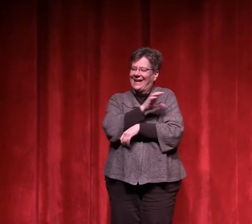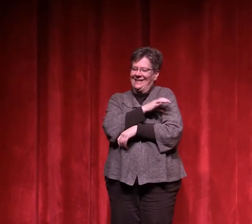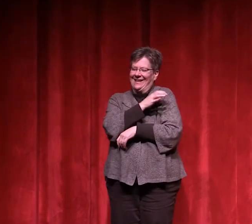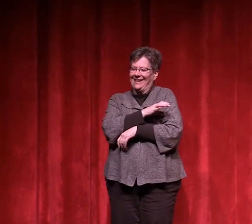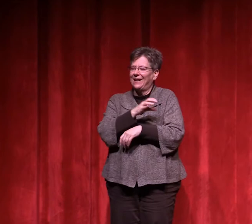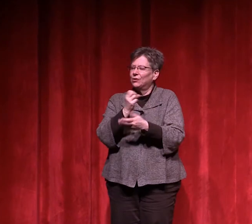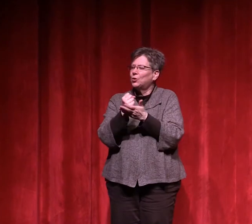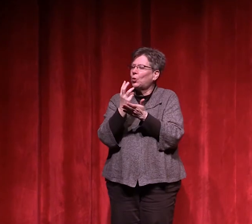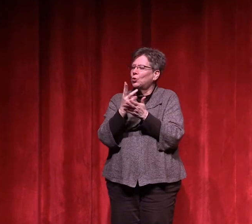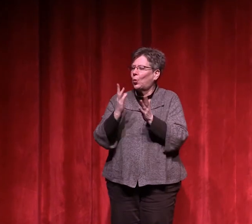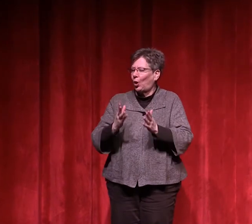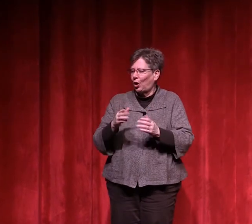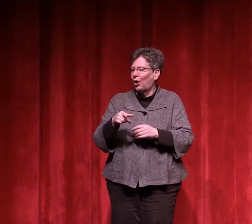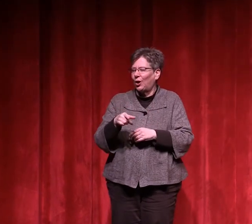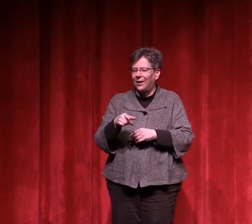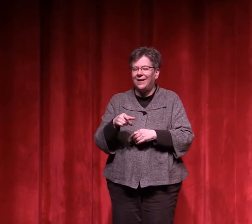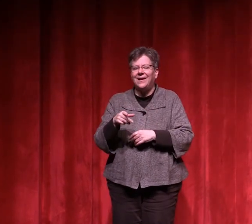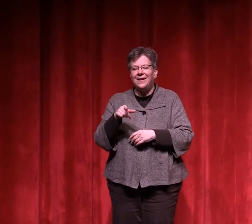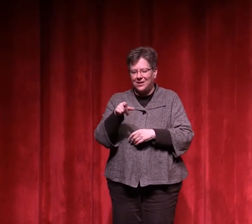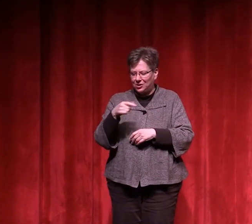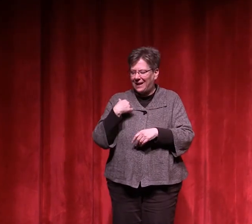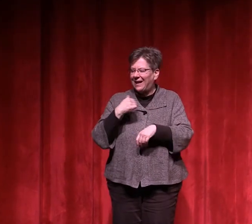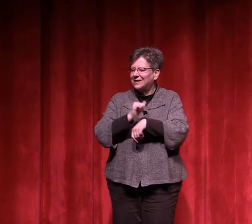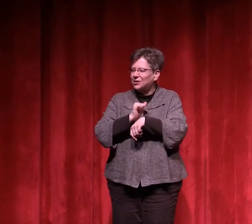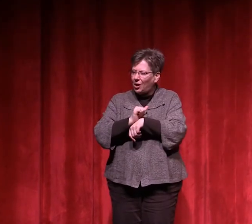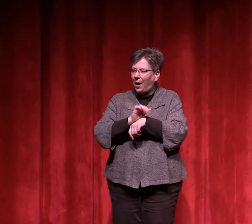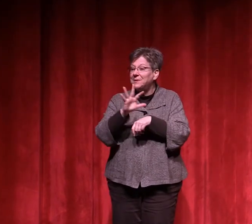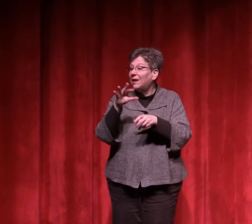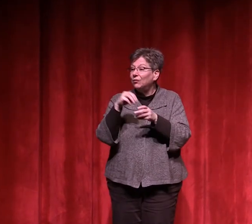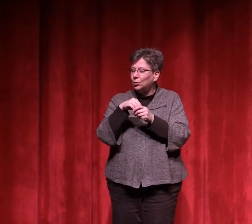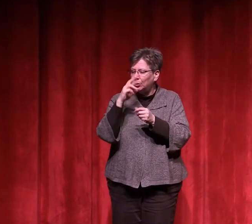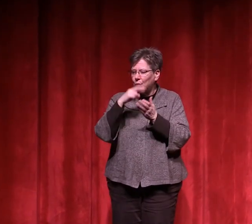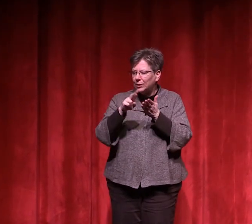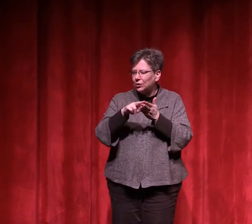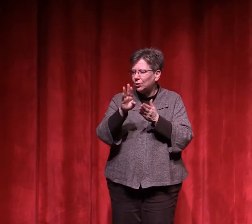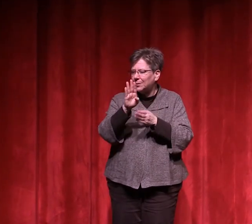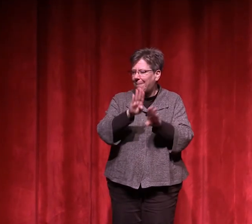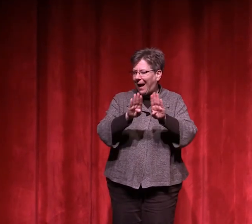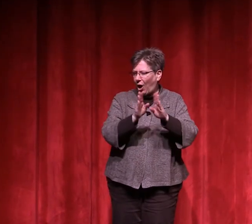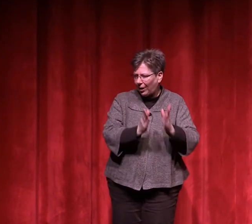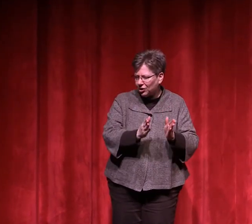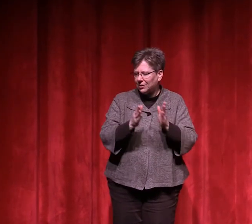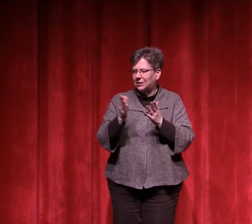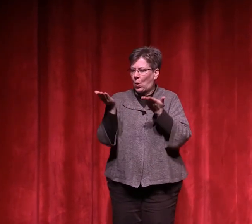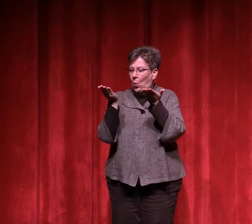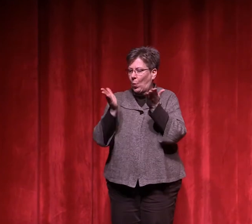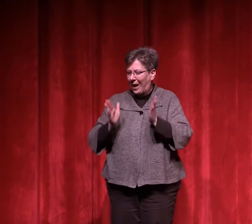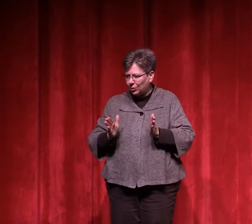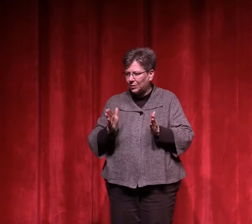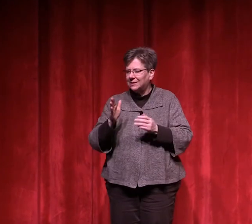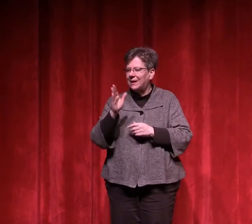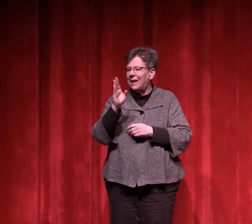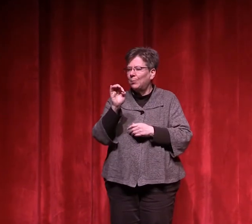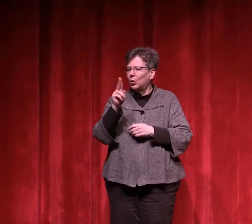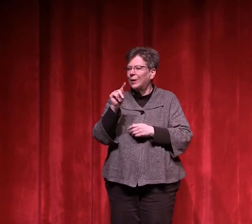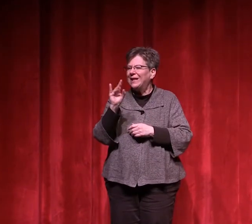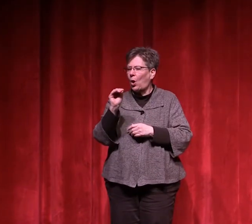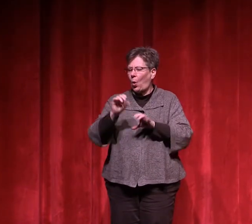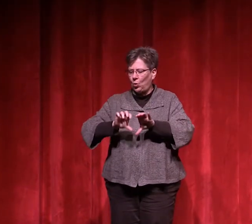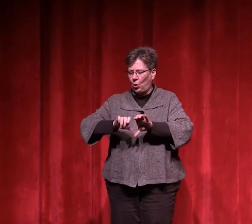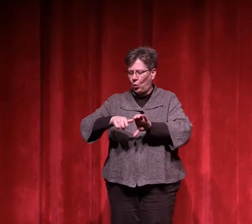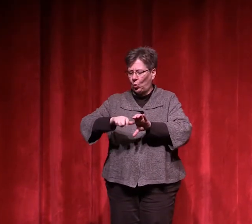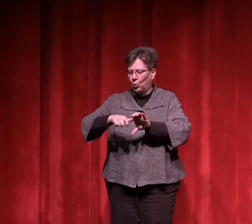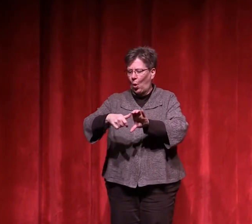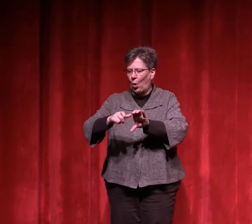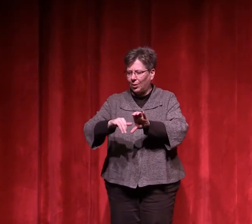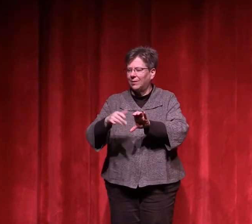social worker in private practice. Past jobs have included research biologist, waitress, and burrito roller.